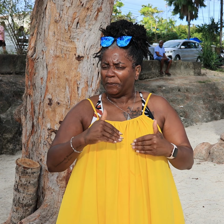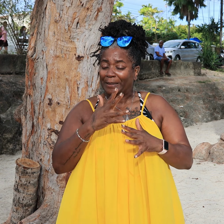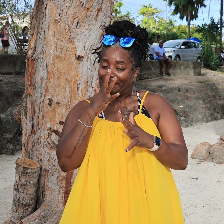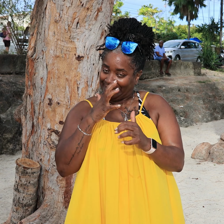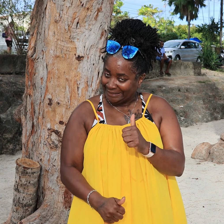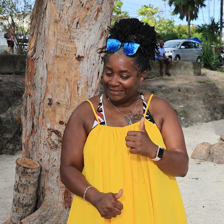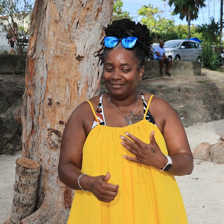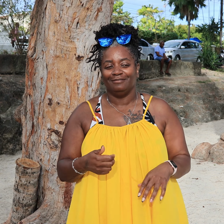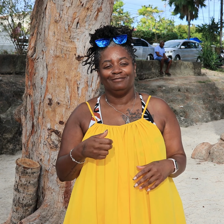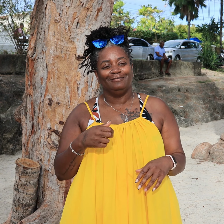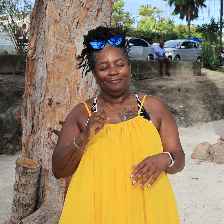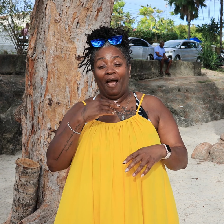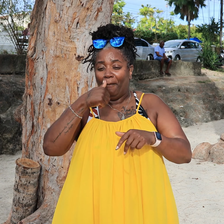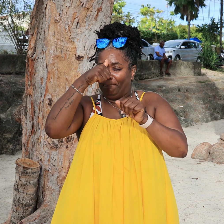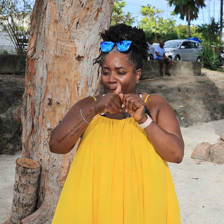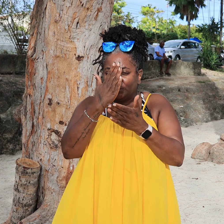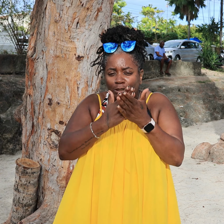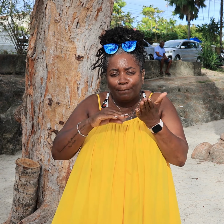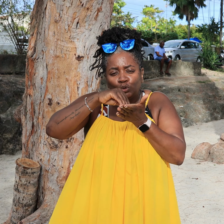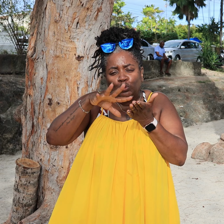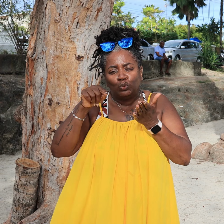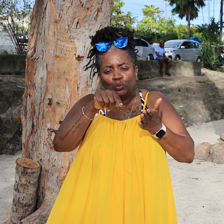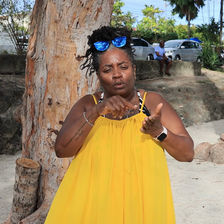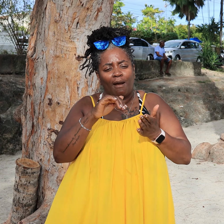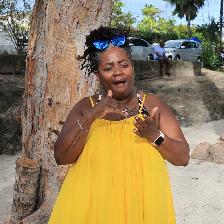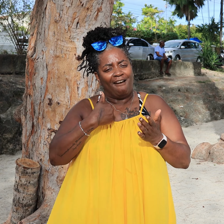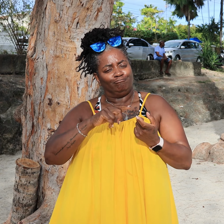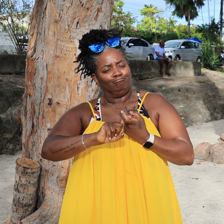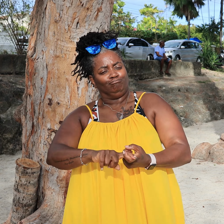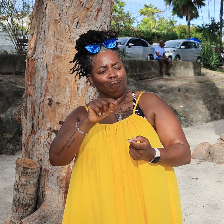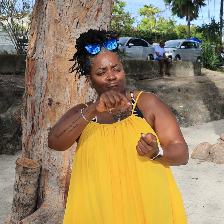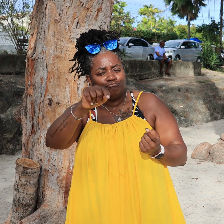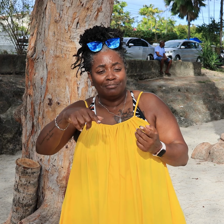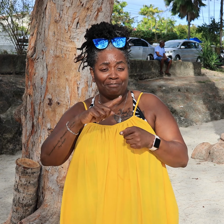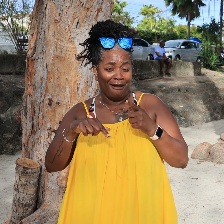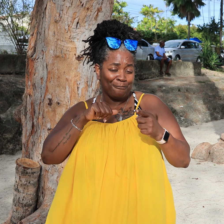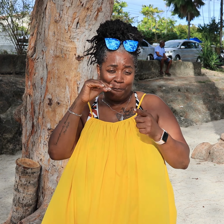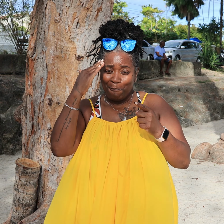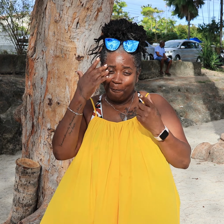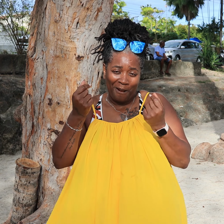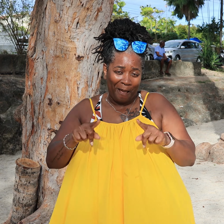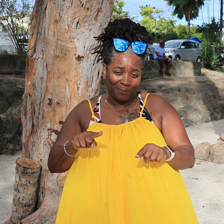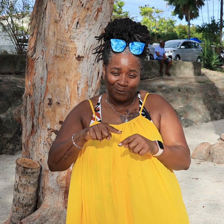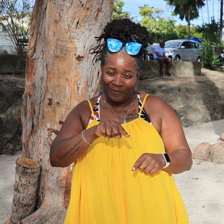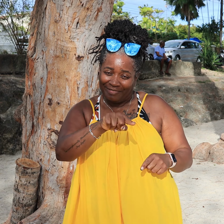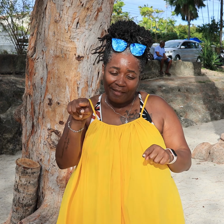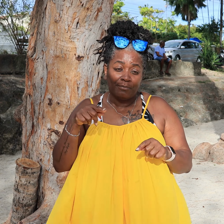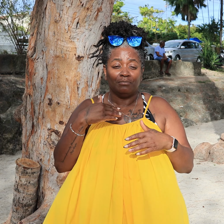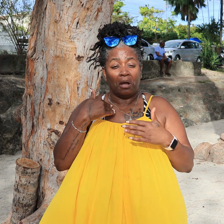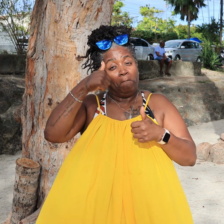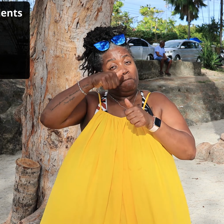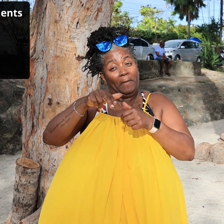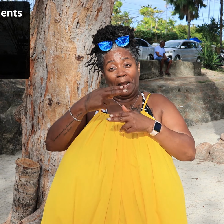person. And I remember some students who I was friends with, but I don't know what happened to them. I remember their